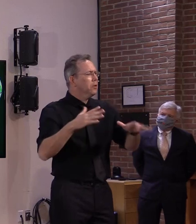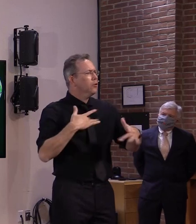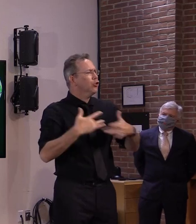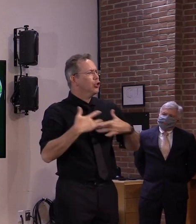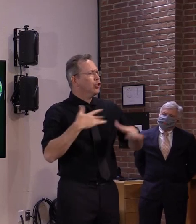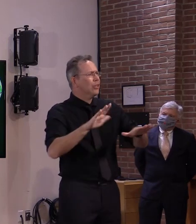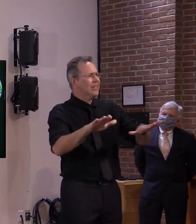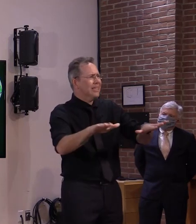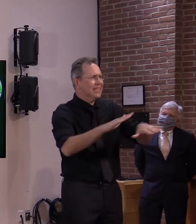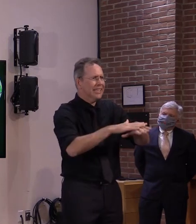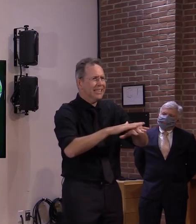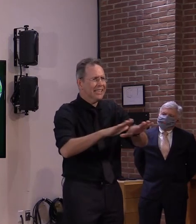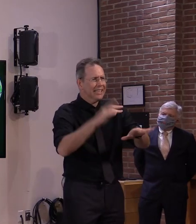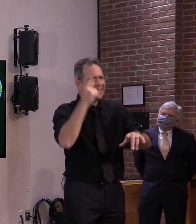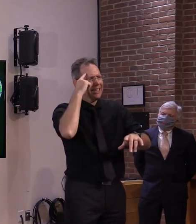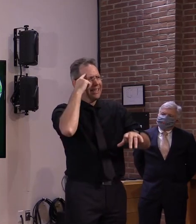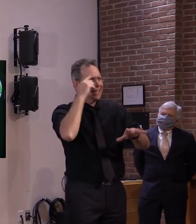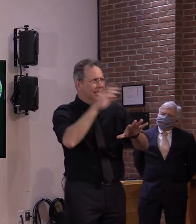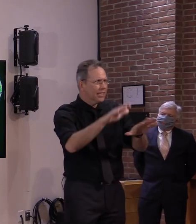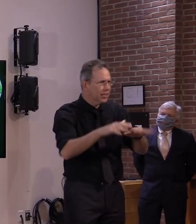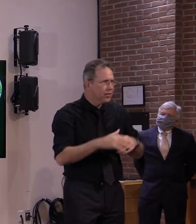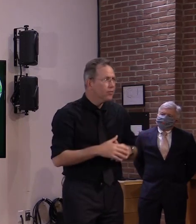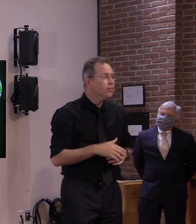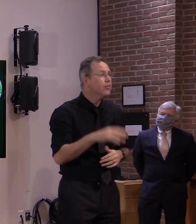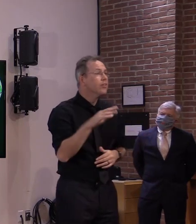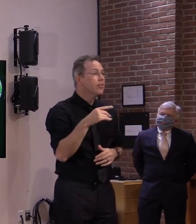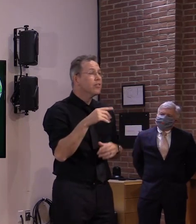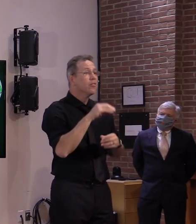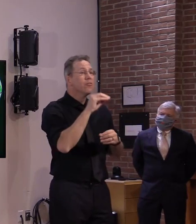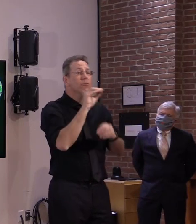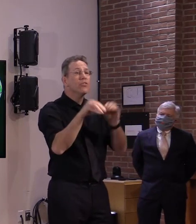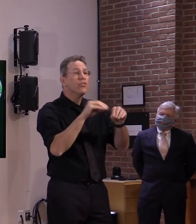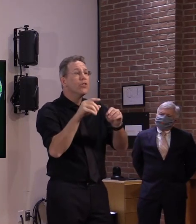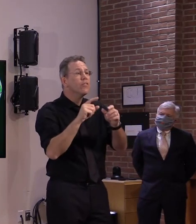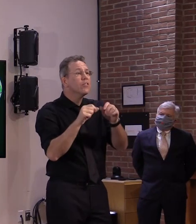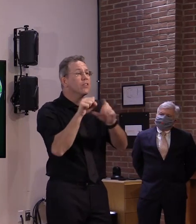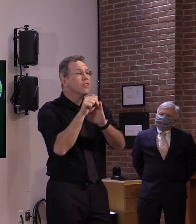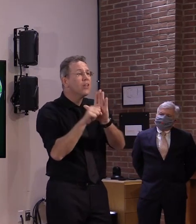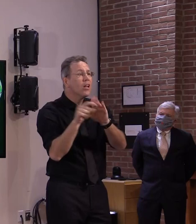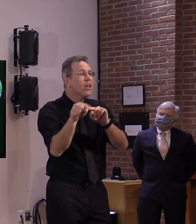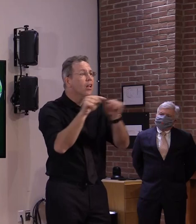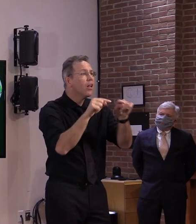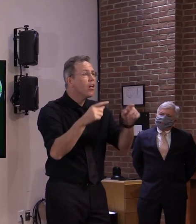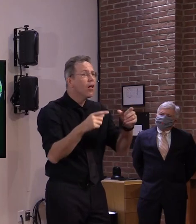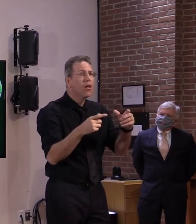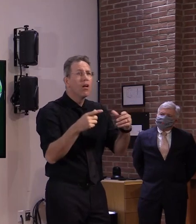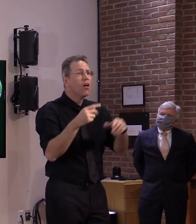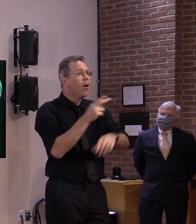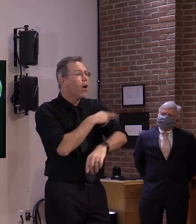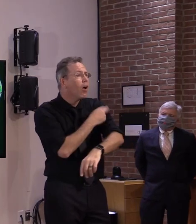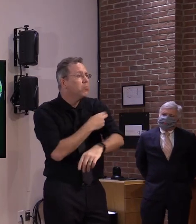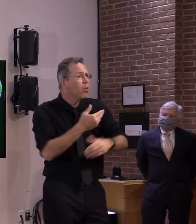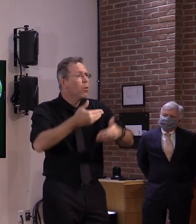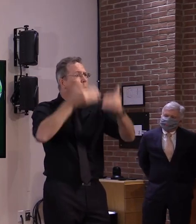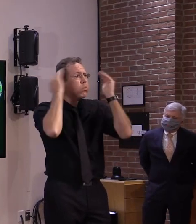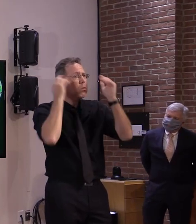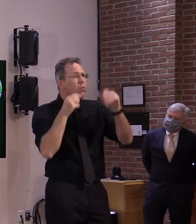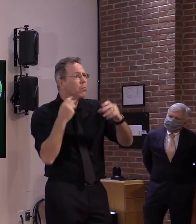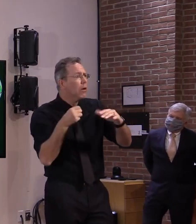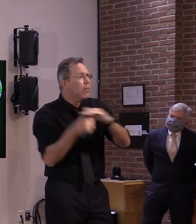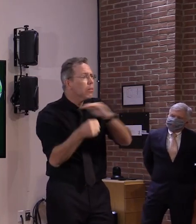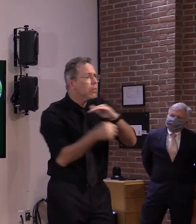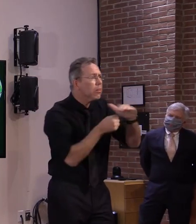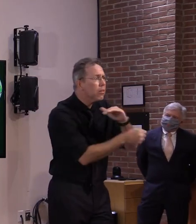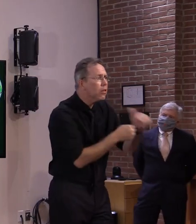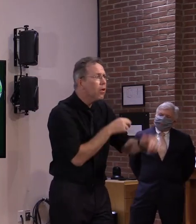40% of states report hospitalizations are up. Some have had to resort to shipping ill patients out of state to